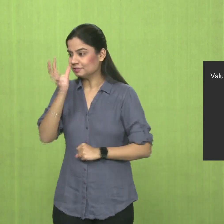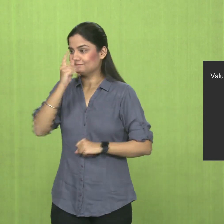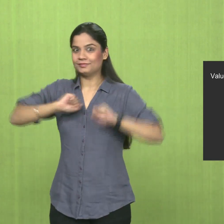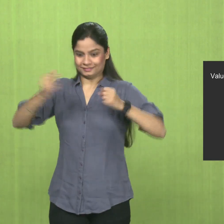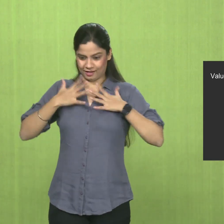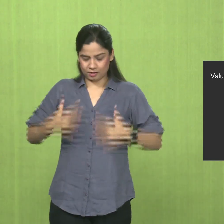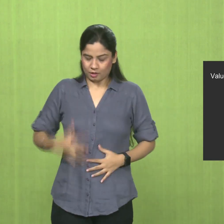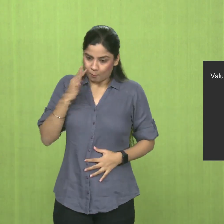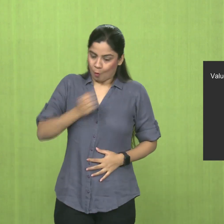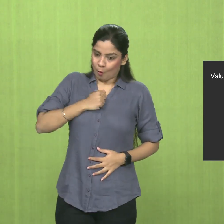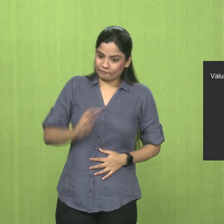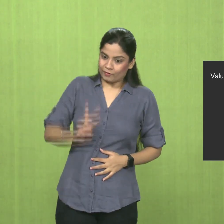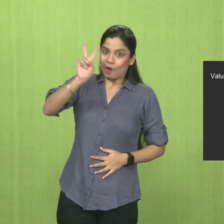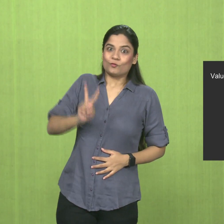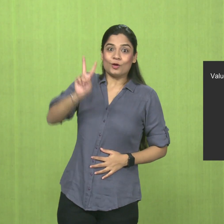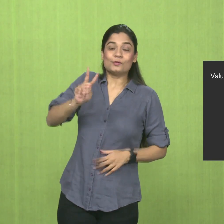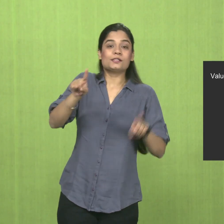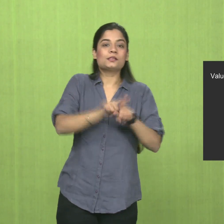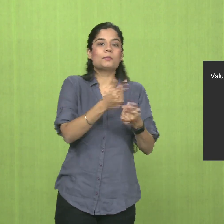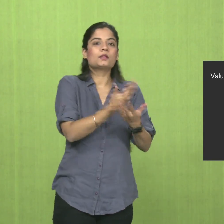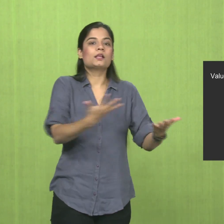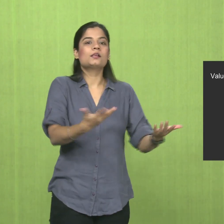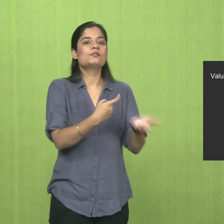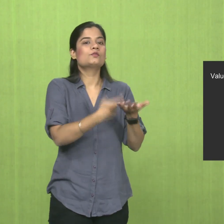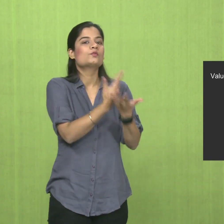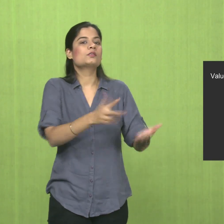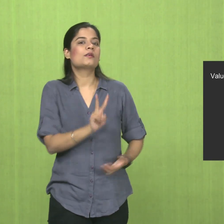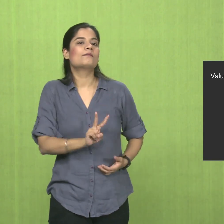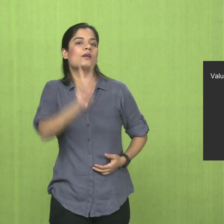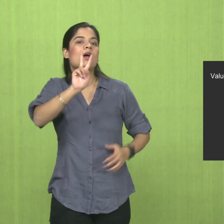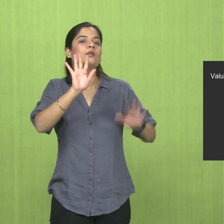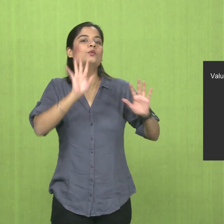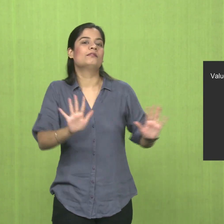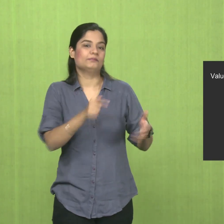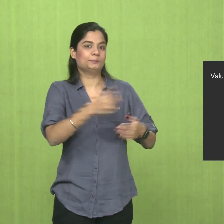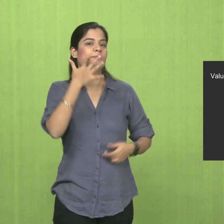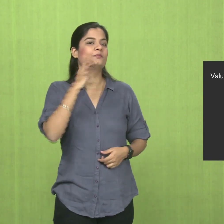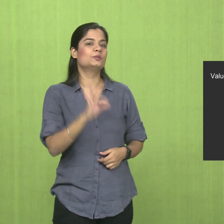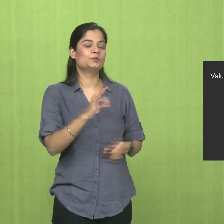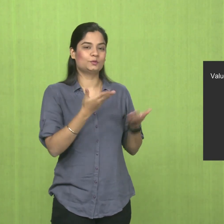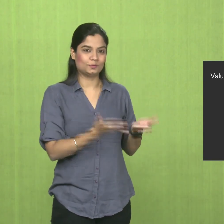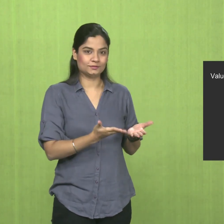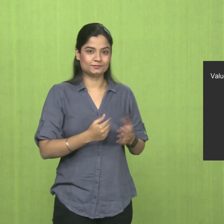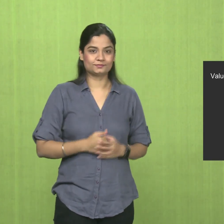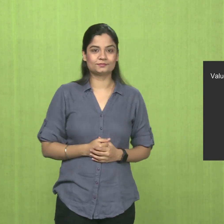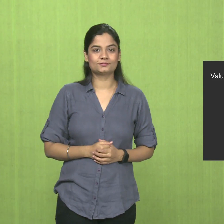good health, we need to have some values for our health, like eating good food, doing yoga, etc. So,